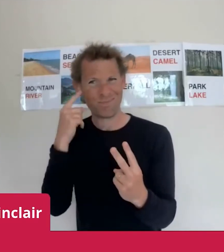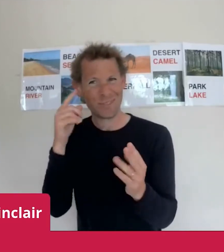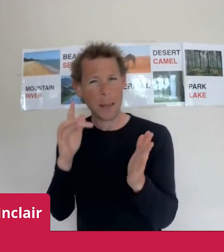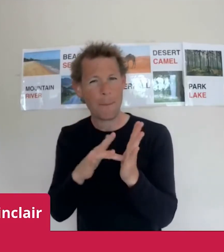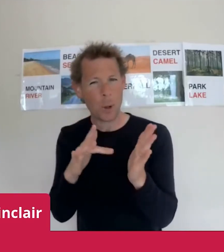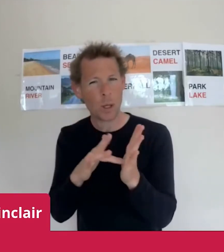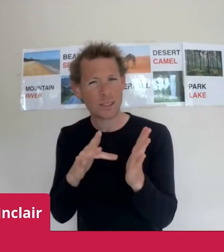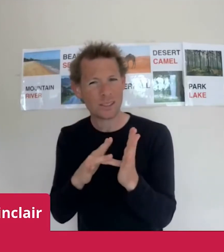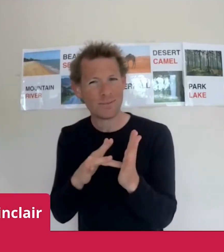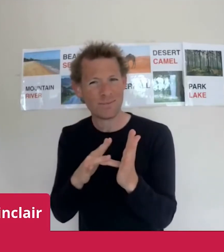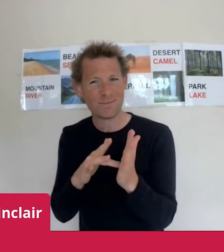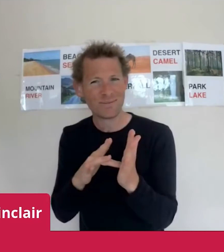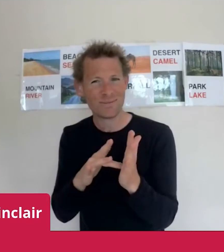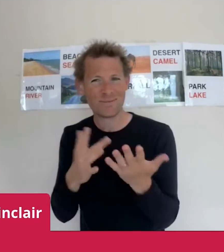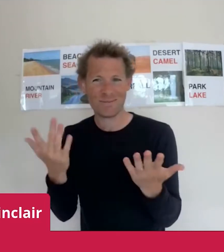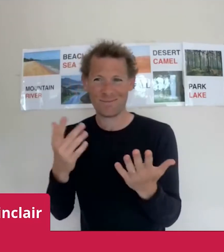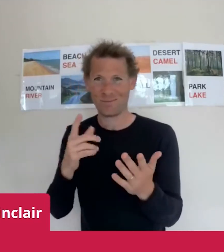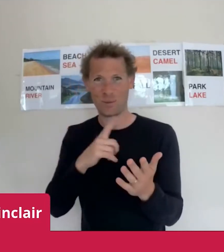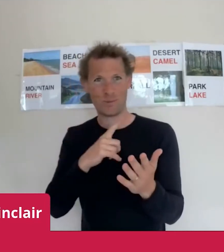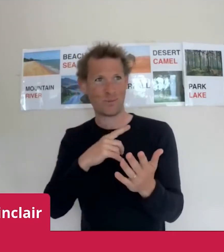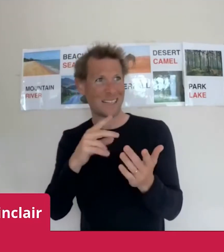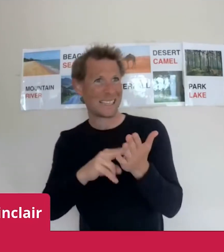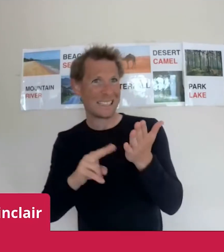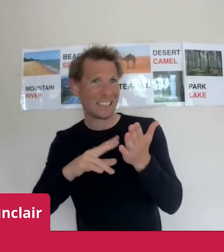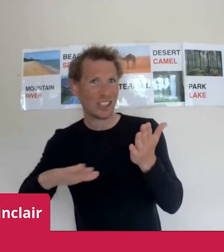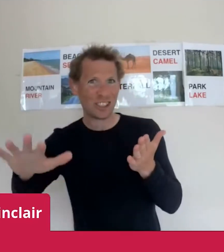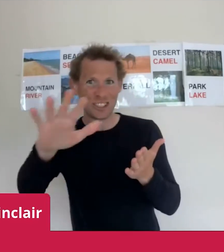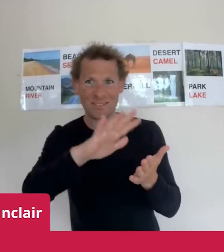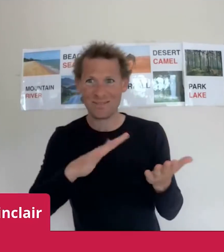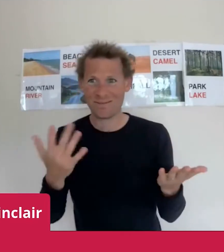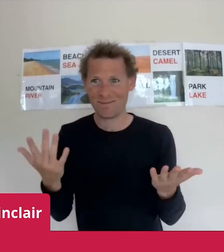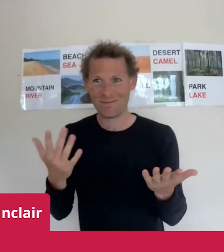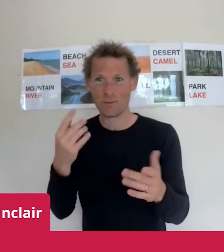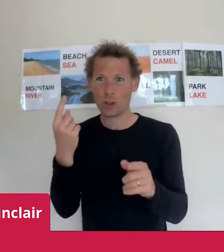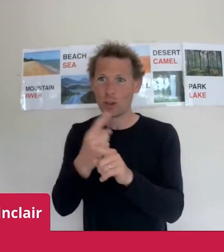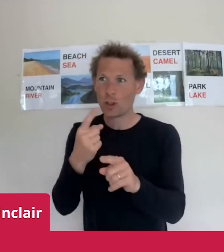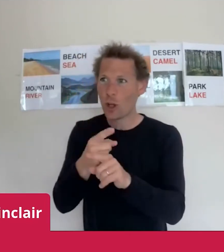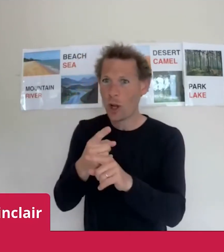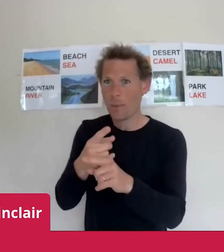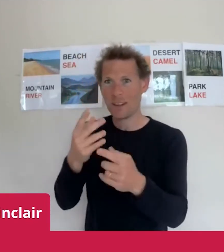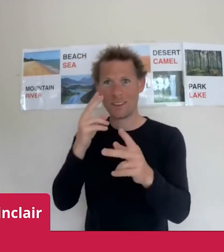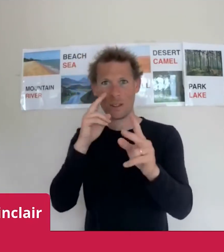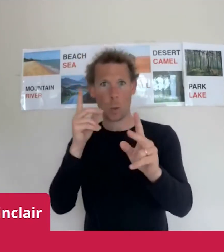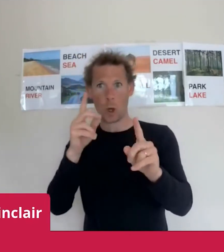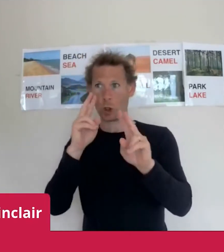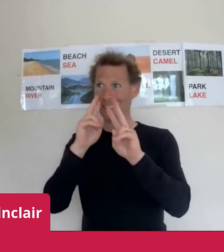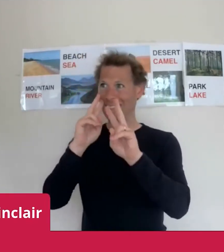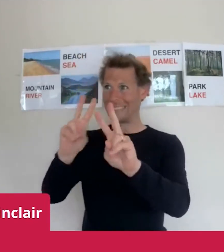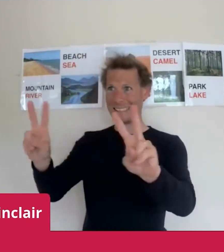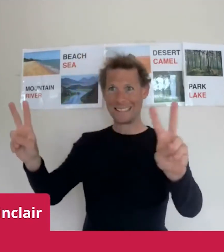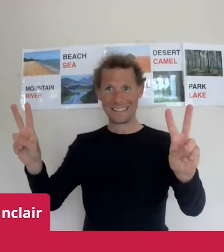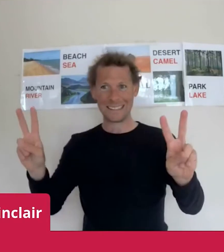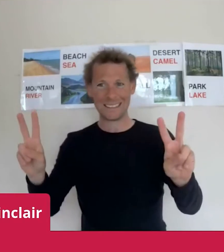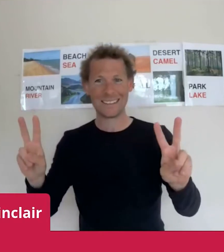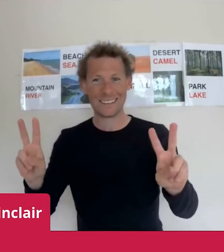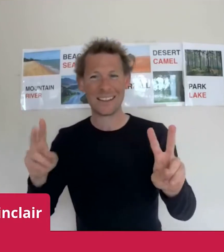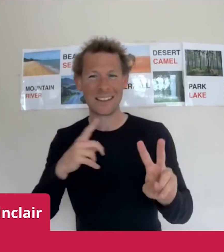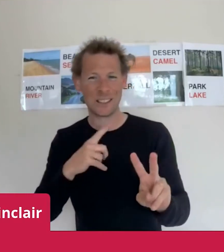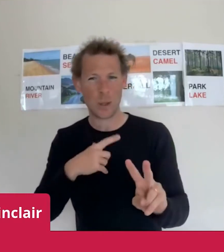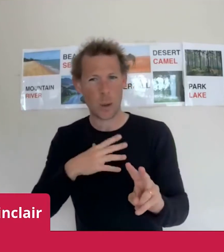And those two are really important topics. So that's why I wanted to cover them off before we have our final session, before we end our final session.